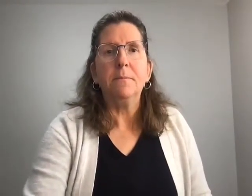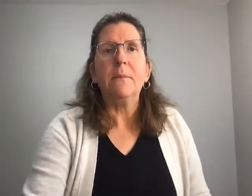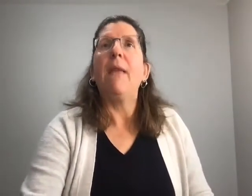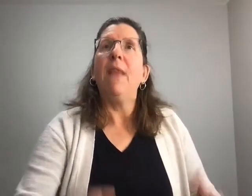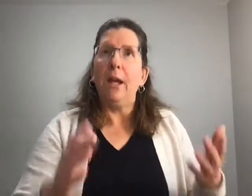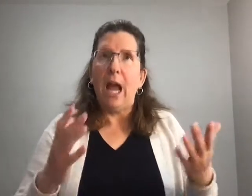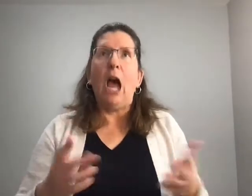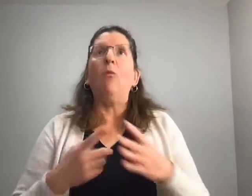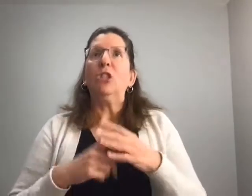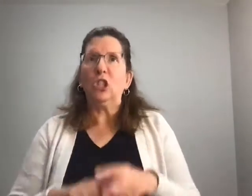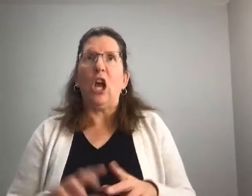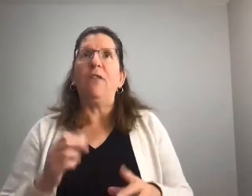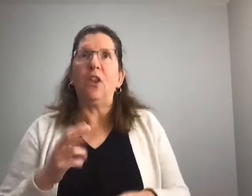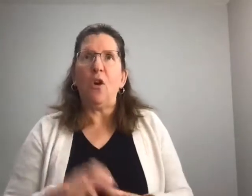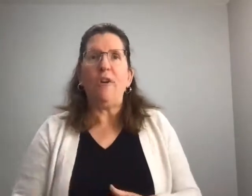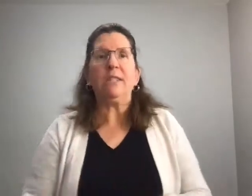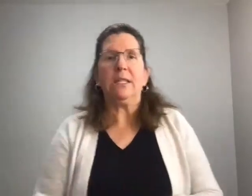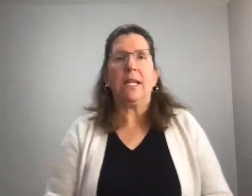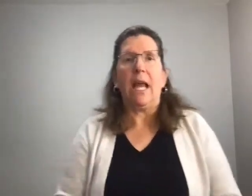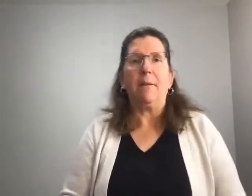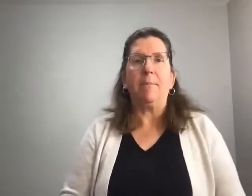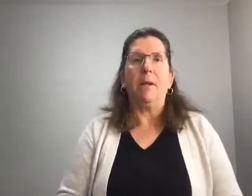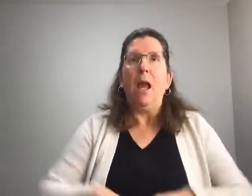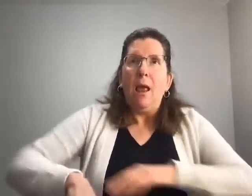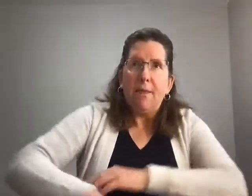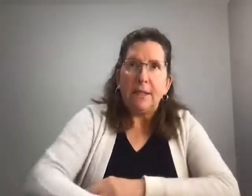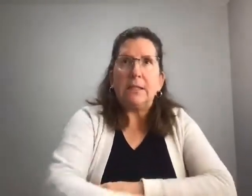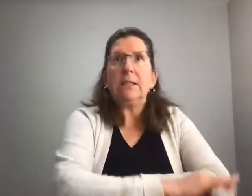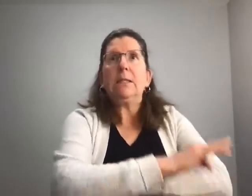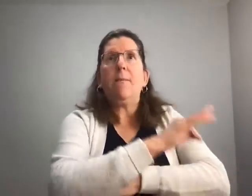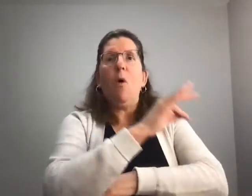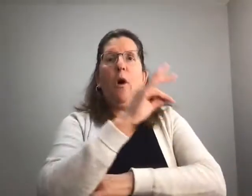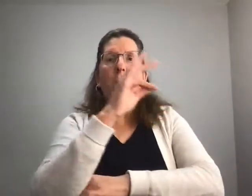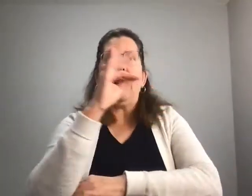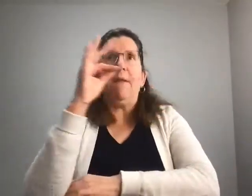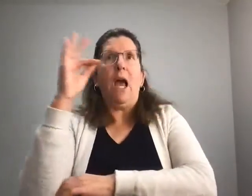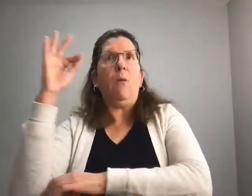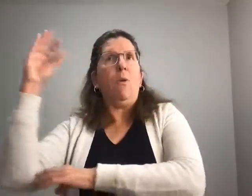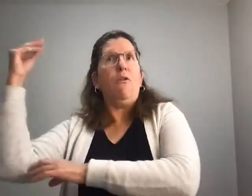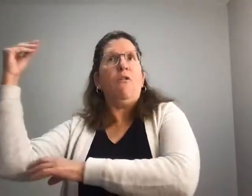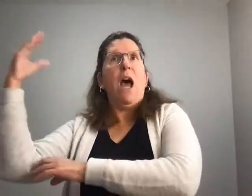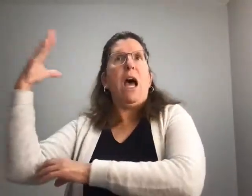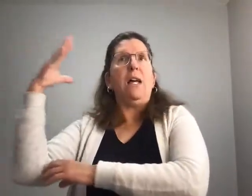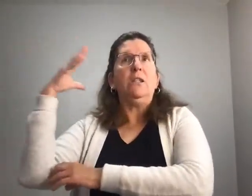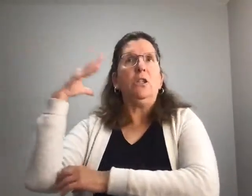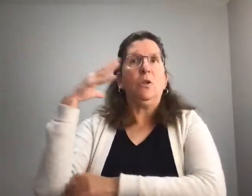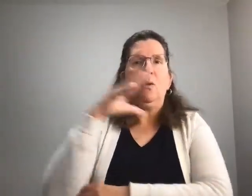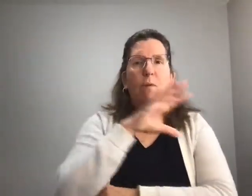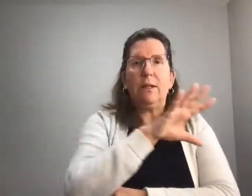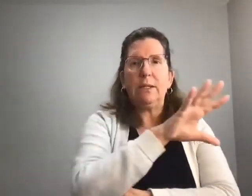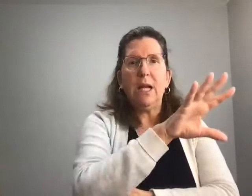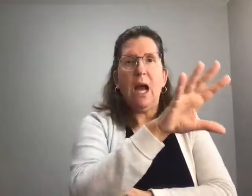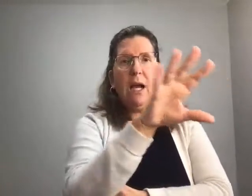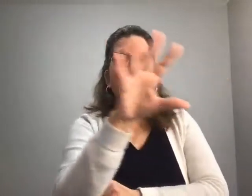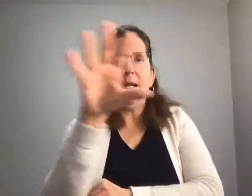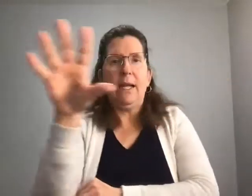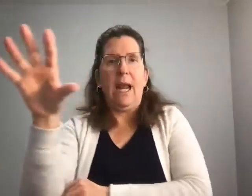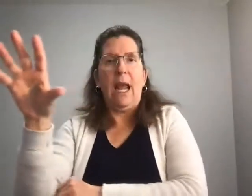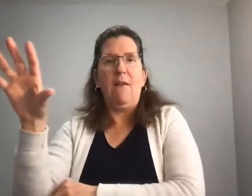And then now we start the chorus again. This is the morning that will rise to the sun in